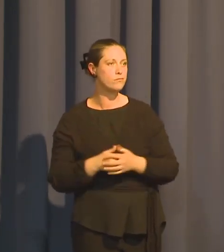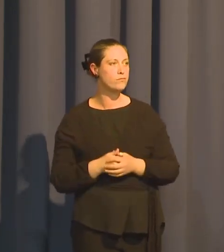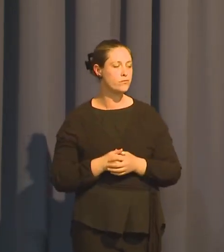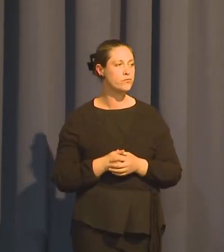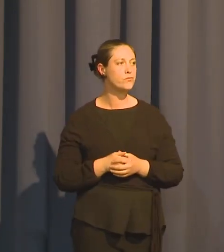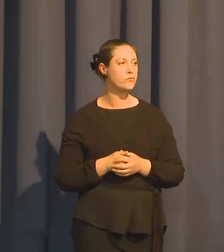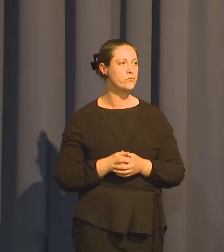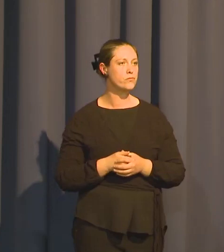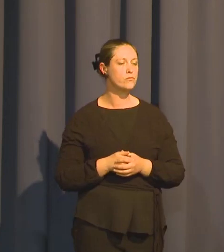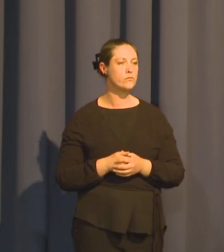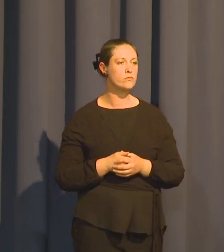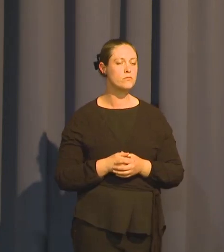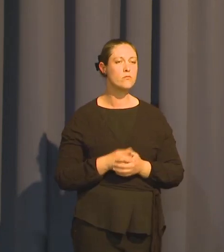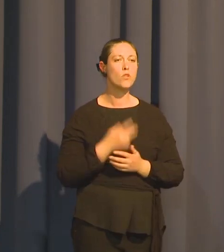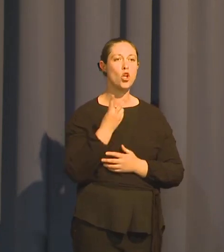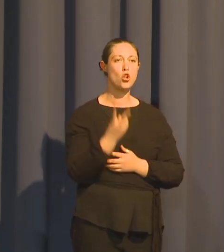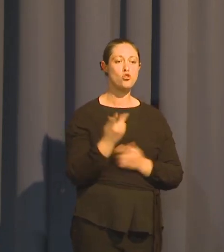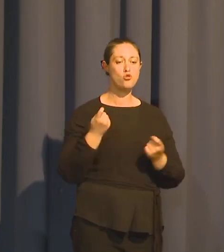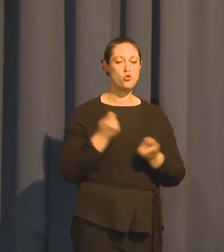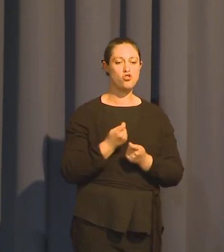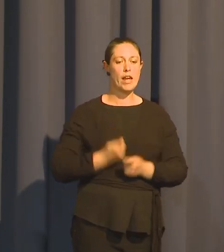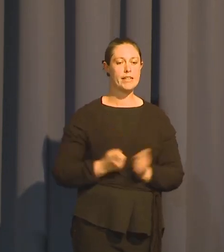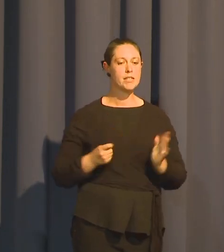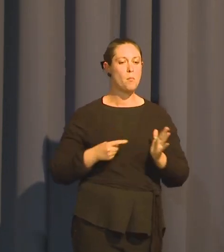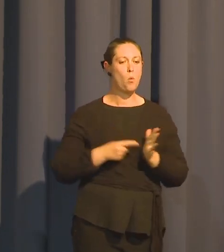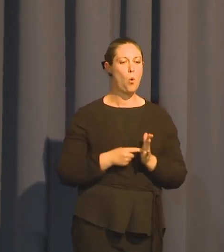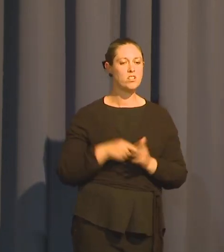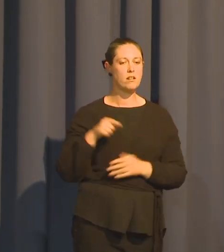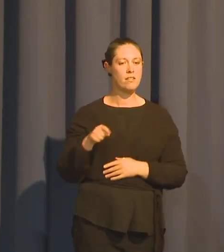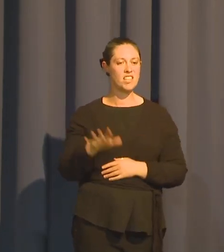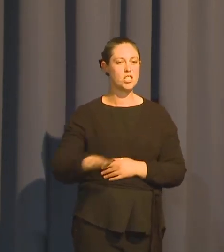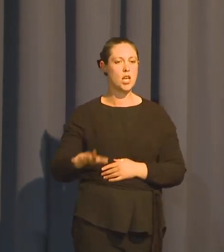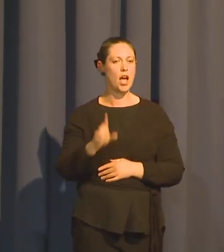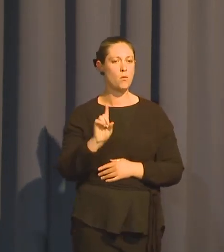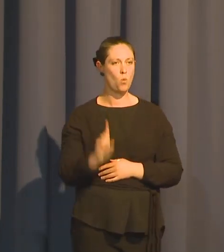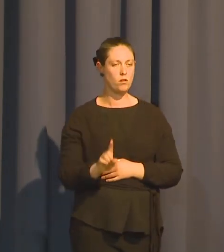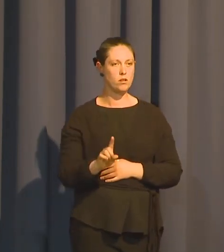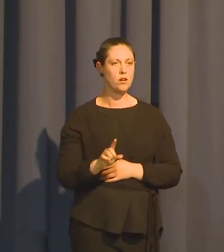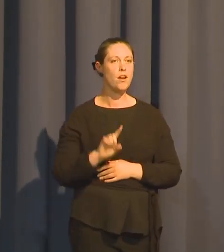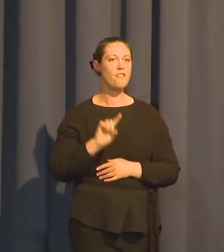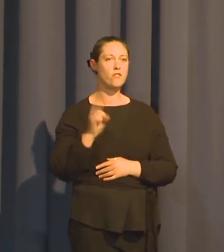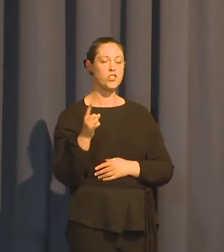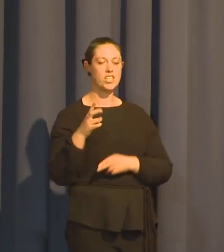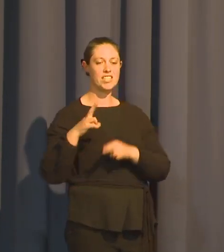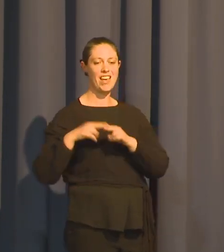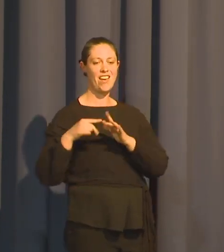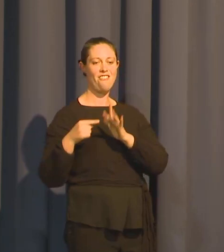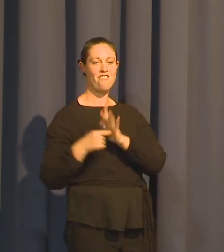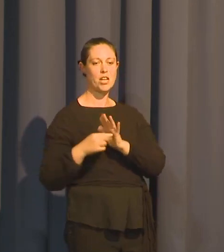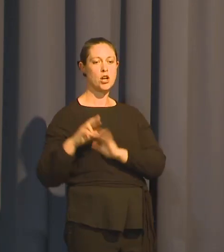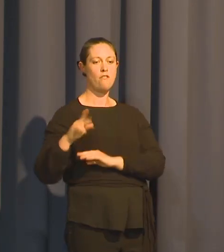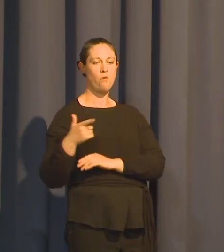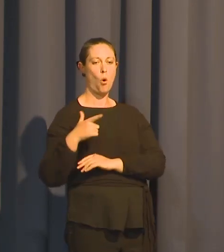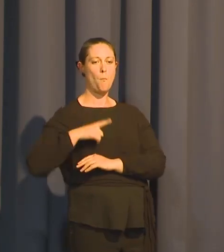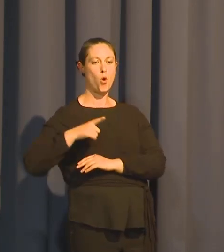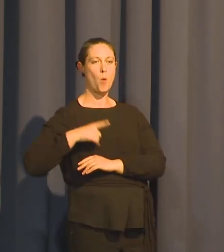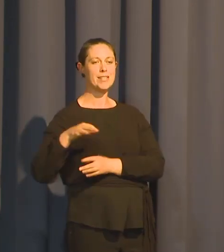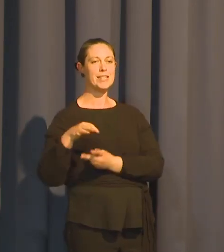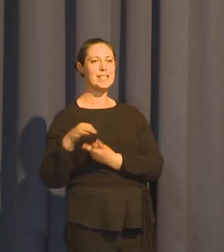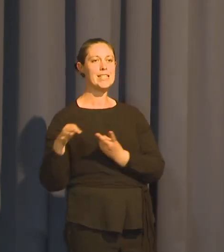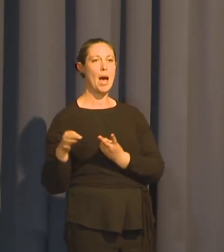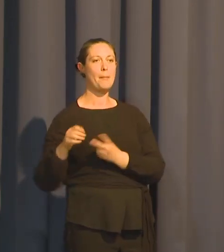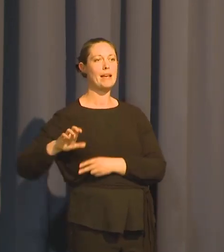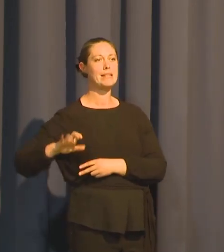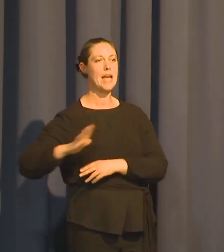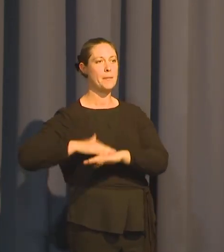There's two important changes at this site. One is installation of that fit-for-purpose sampling tap. The other is